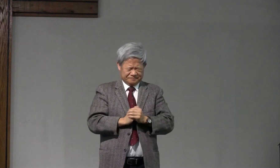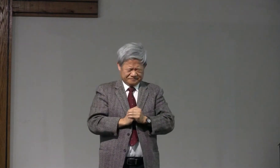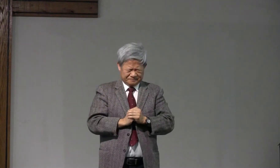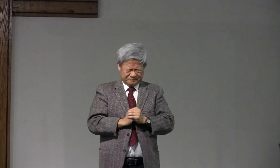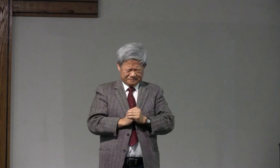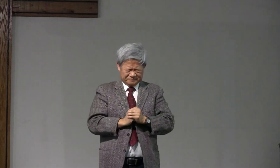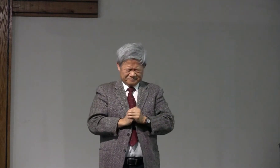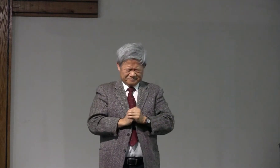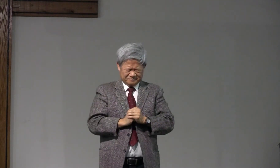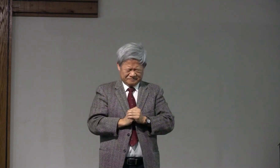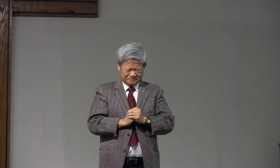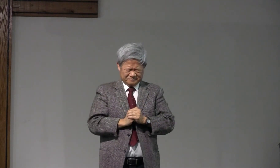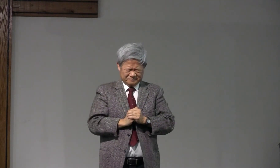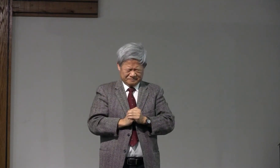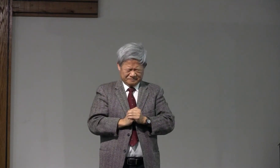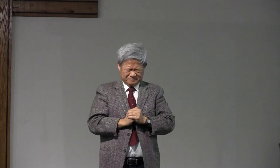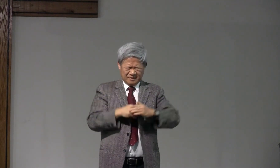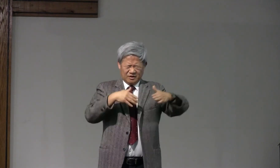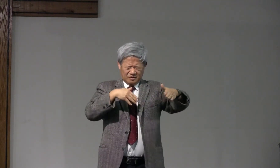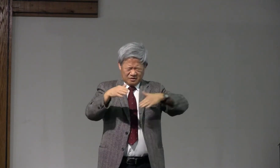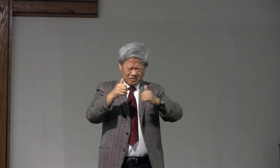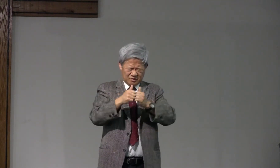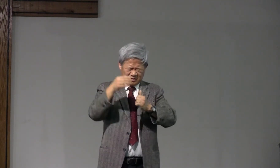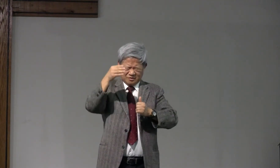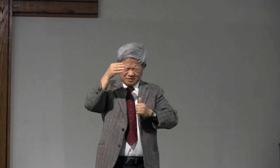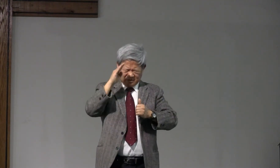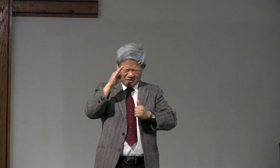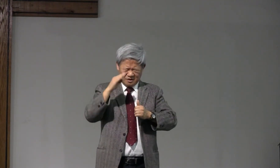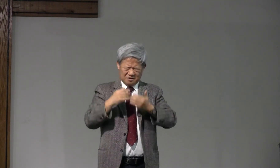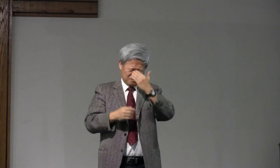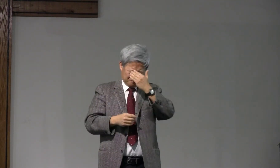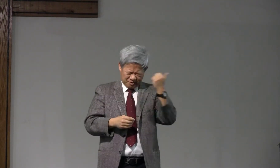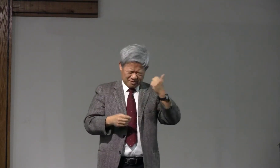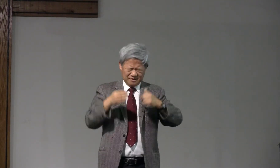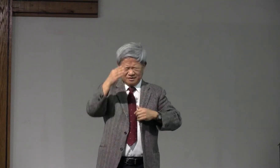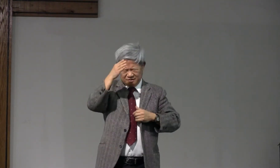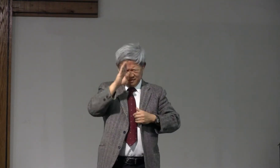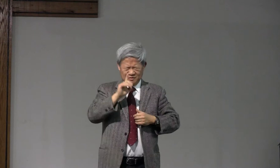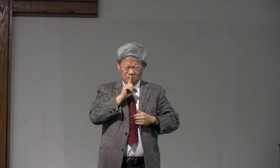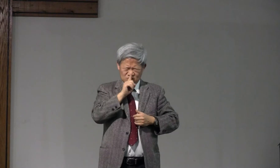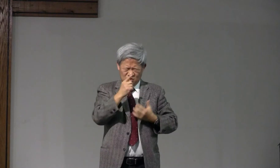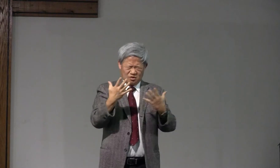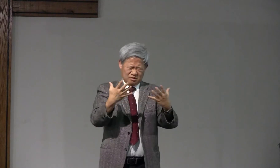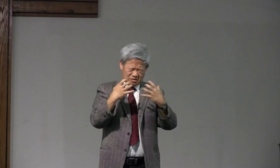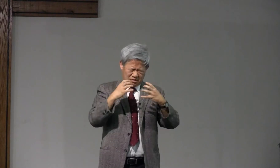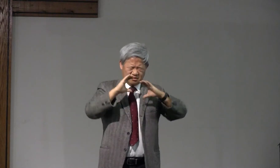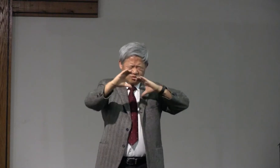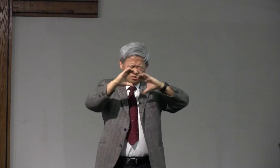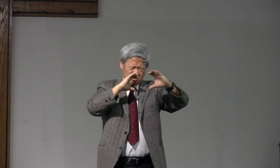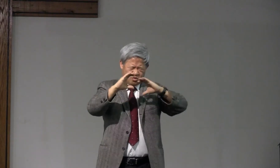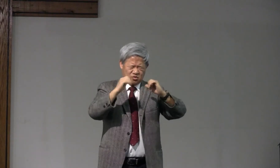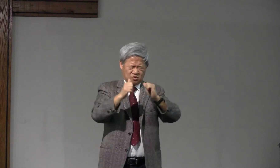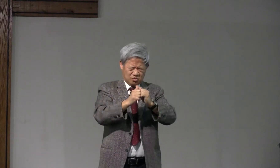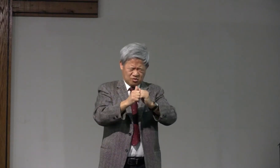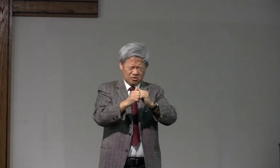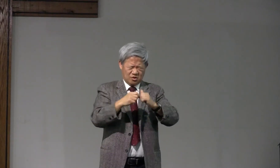Pray that pictures will help us understand. God wants